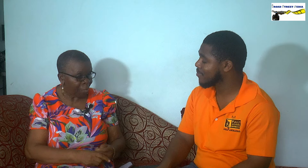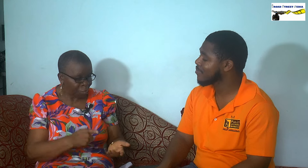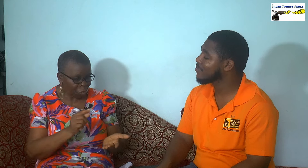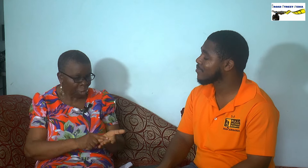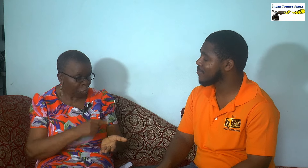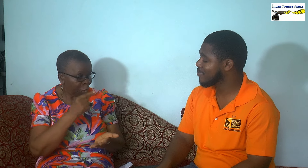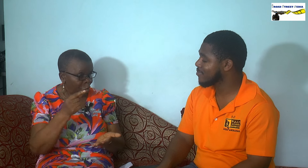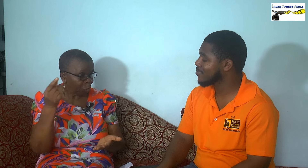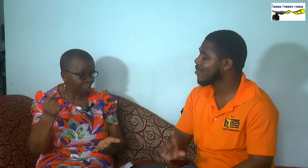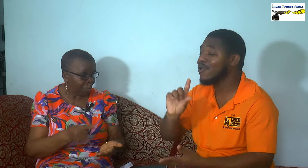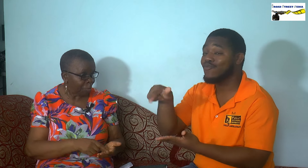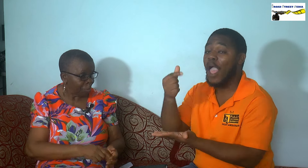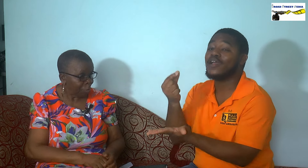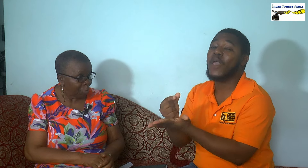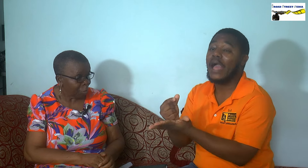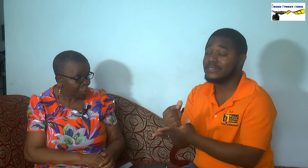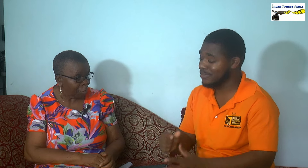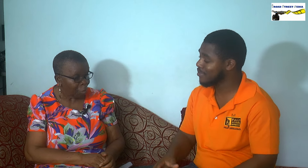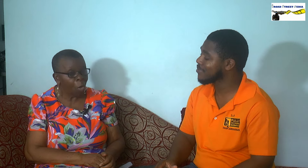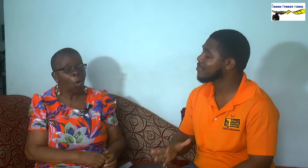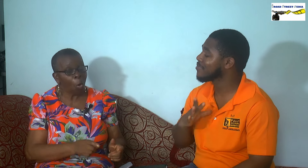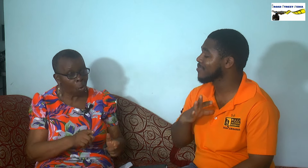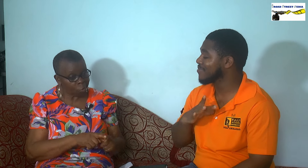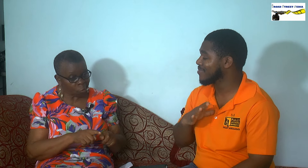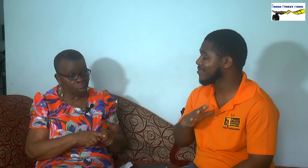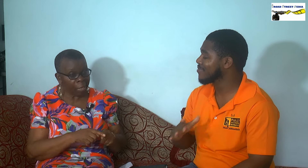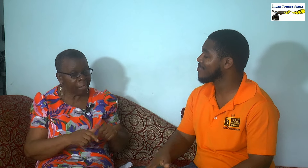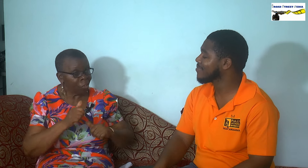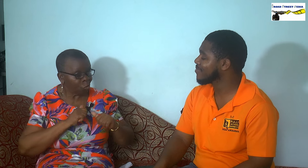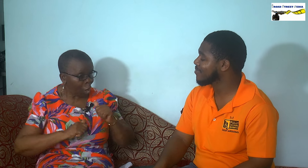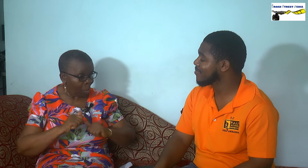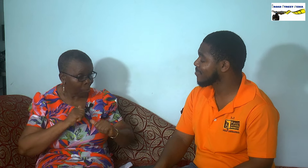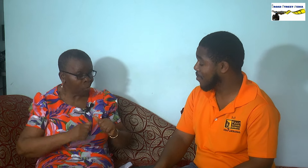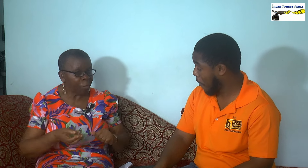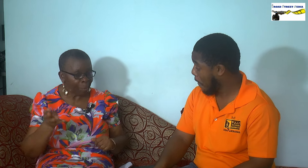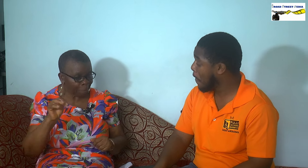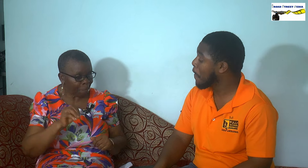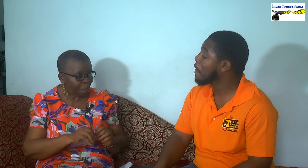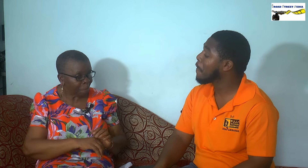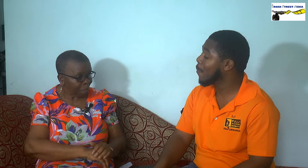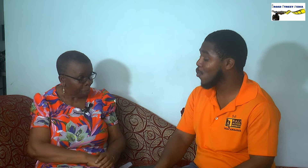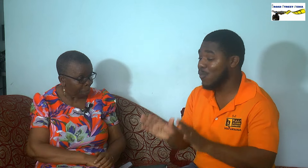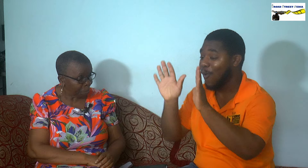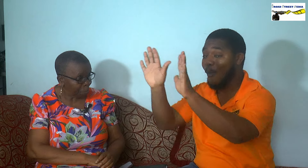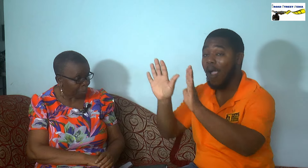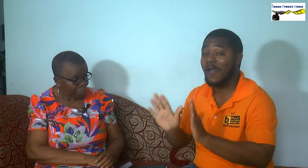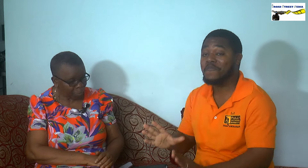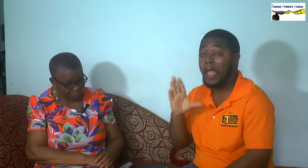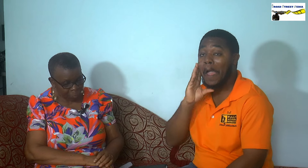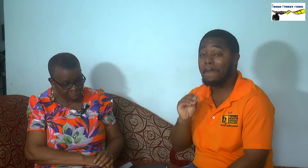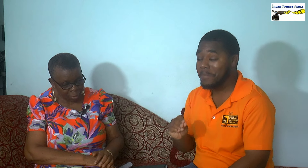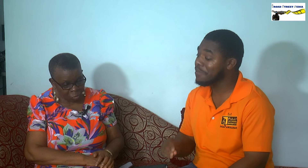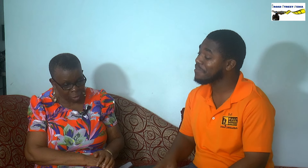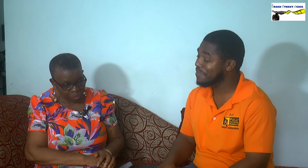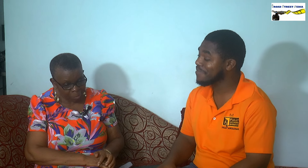their graduation. At graduation. Also, I did drama with them. Wonderful. The drama with